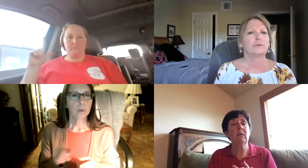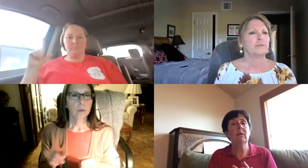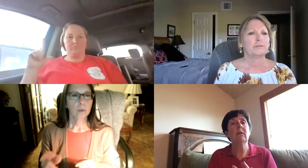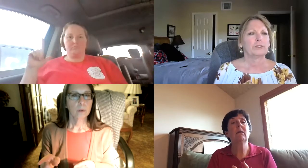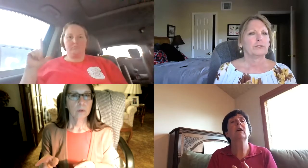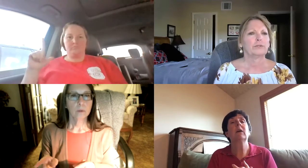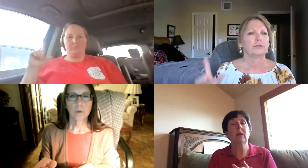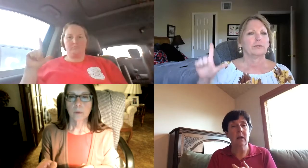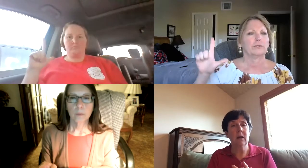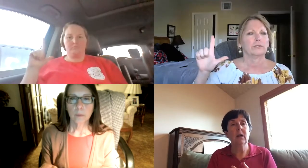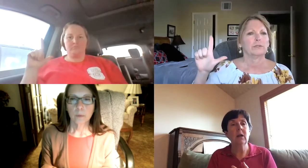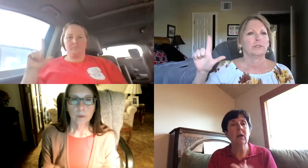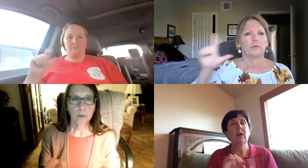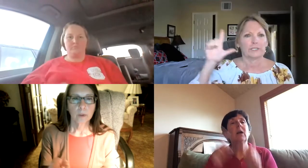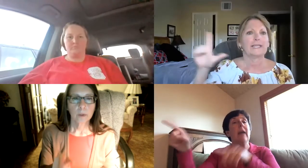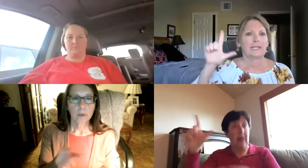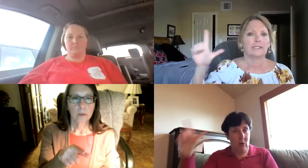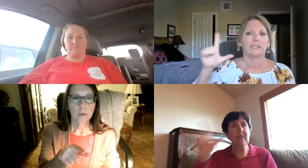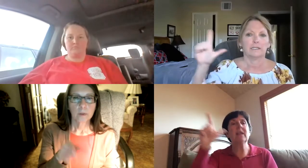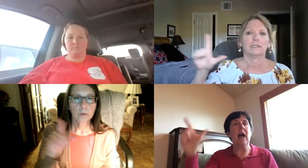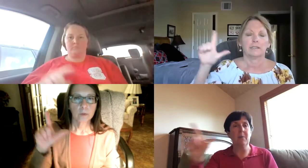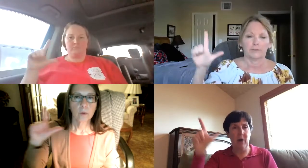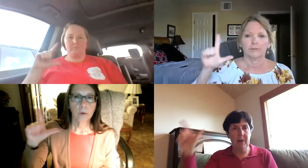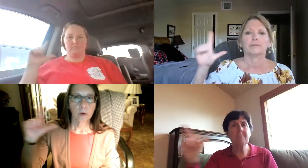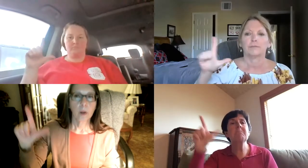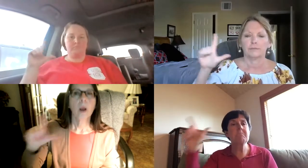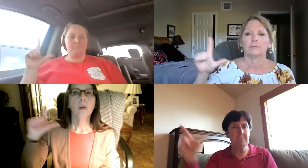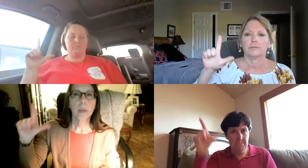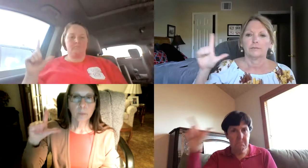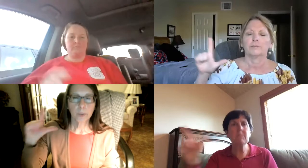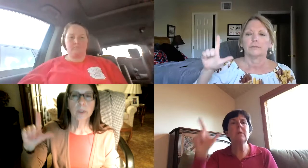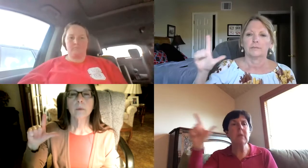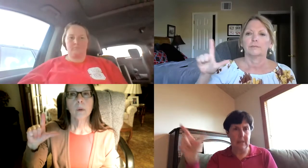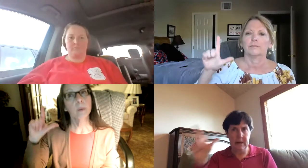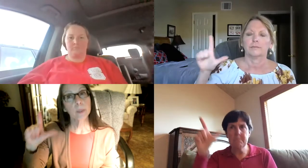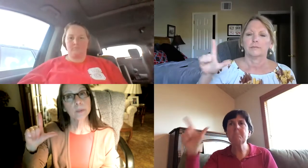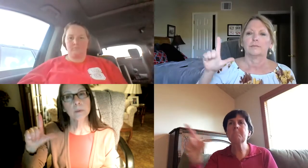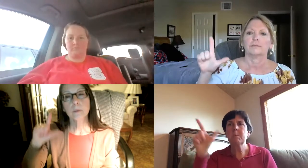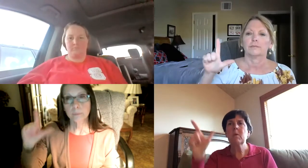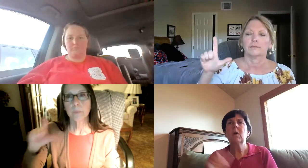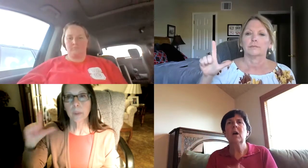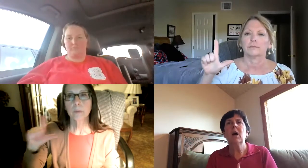I don't remember. Oh, it's yeah, going to the library. Mm-hmm. Yeah.